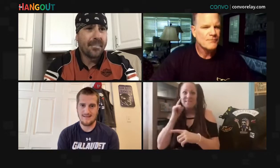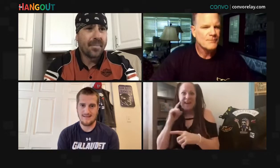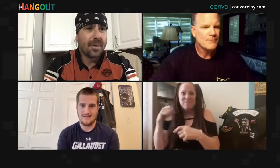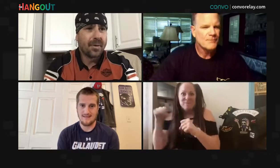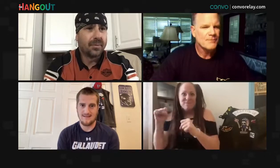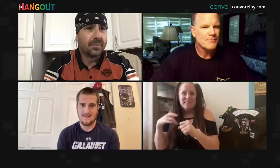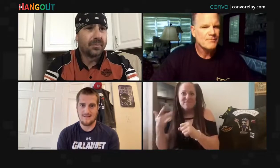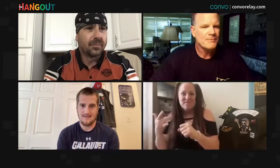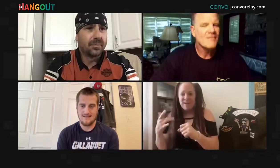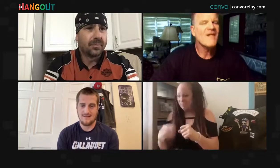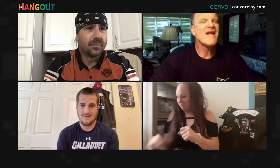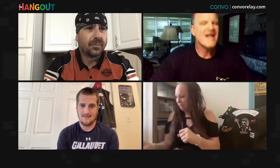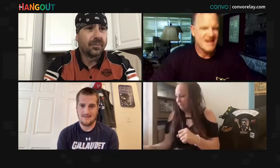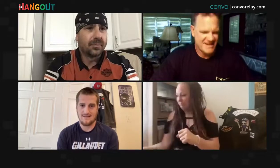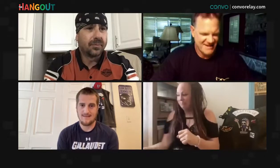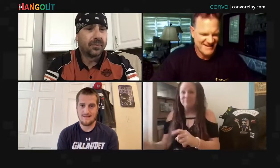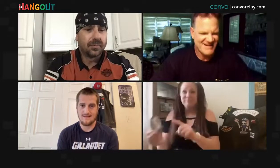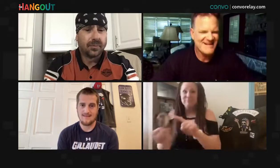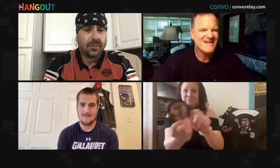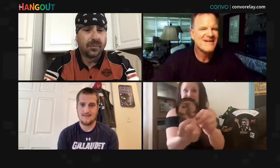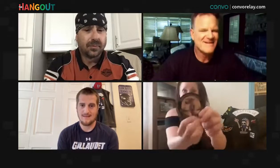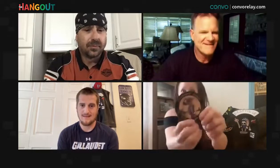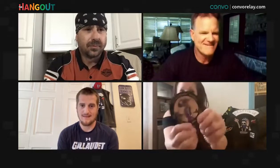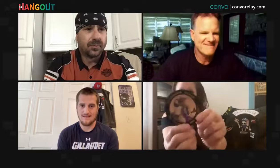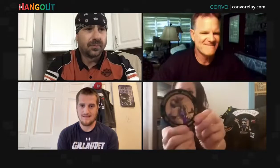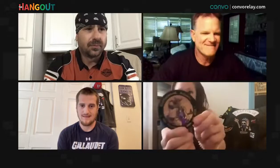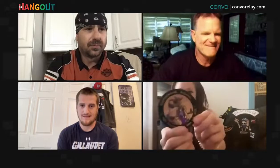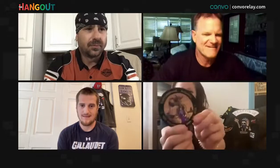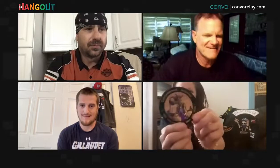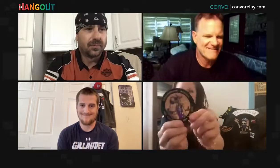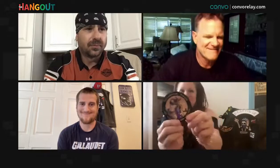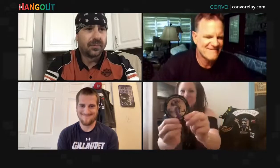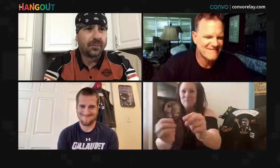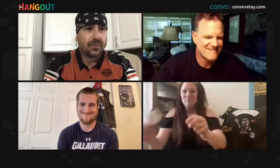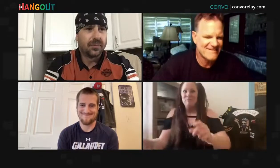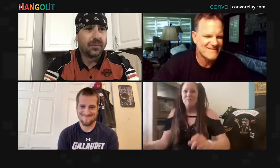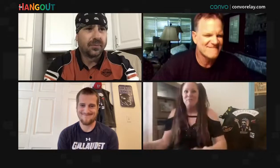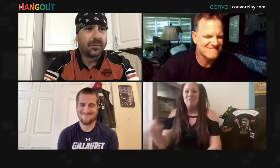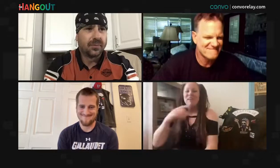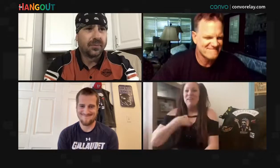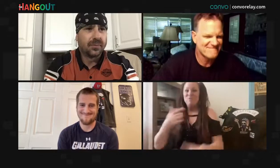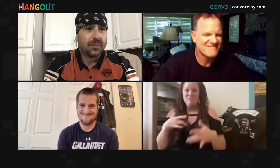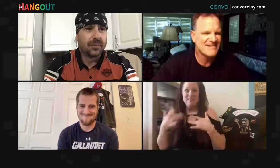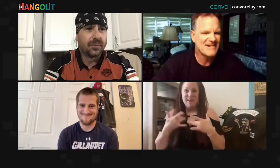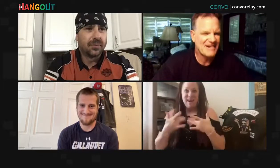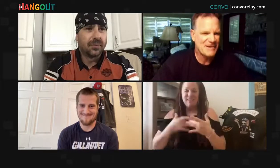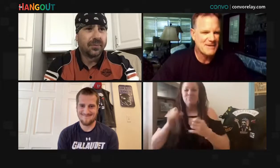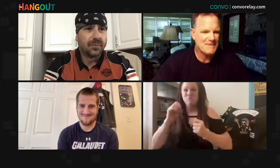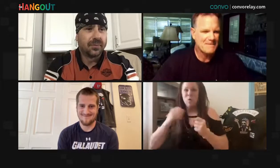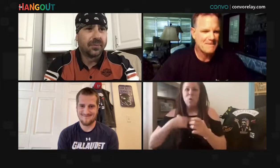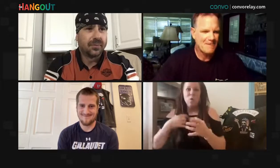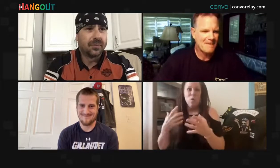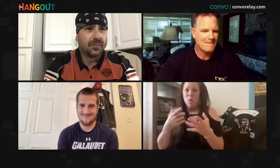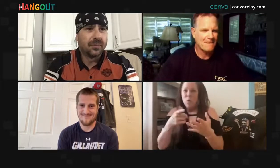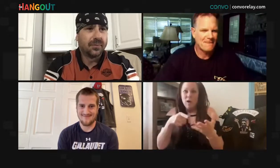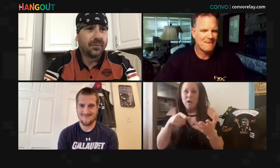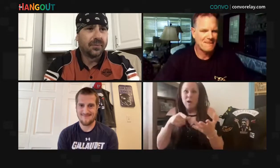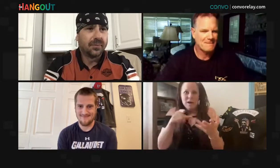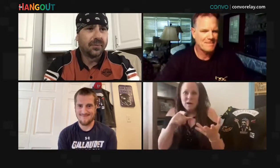about 30 minutes away from the Deaf Bikers event, which I have my tag right here. I was really